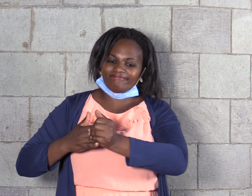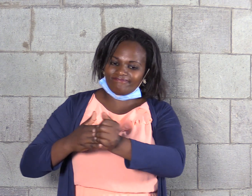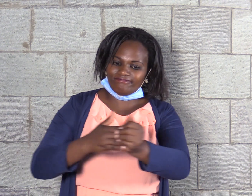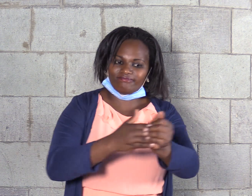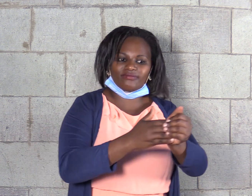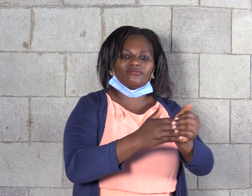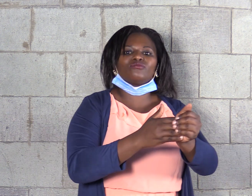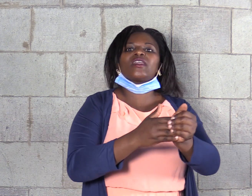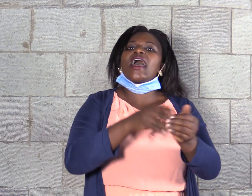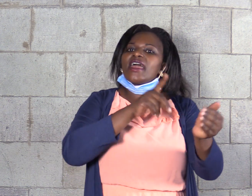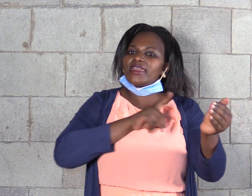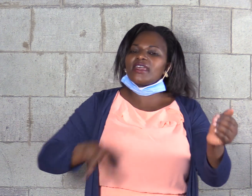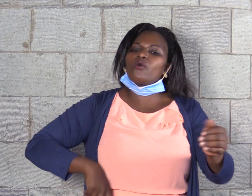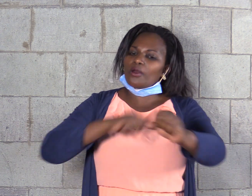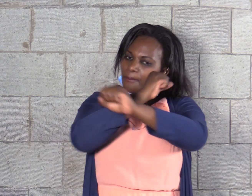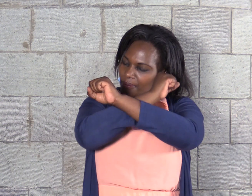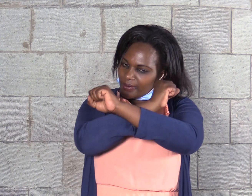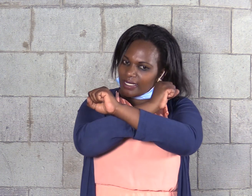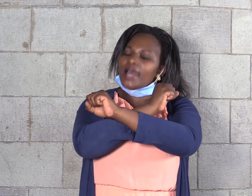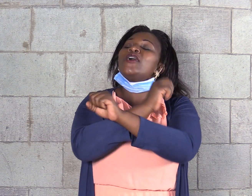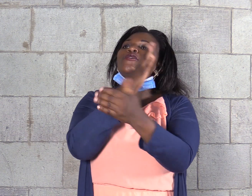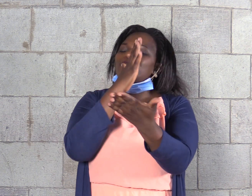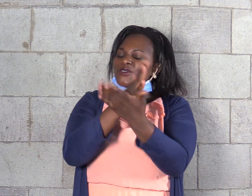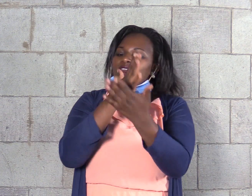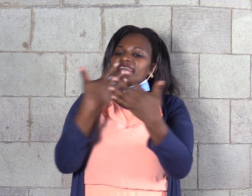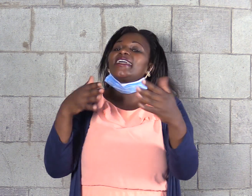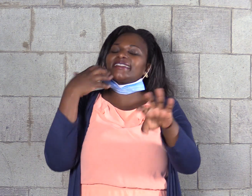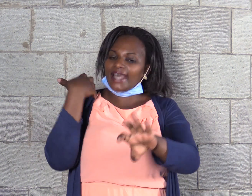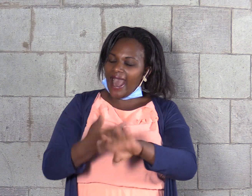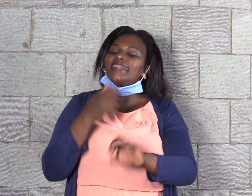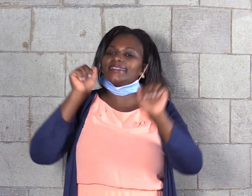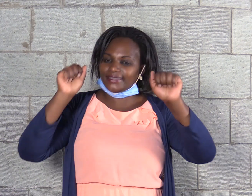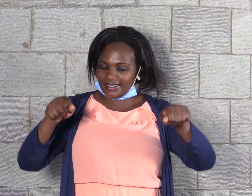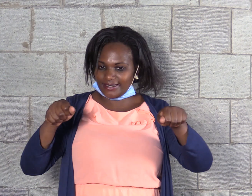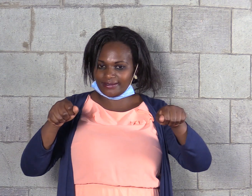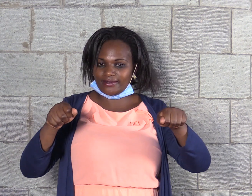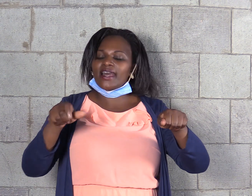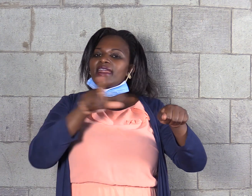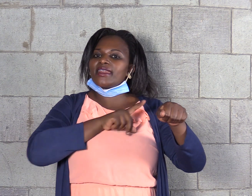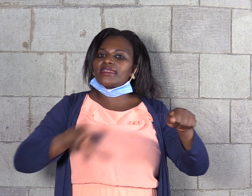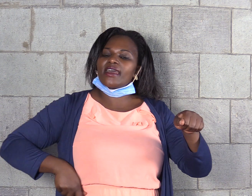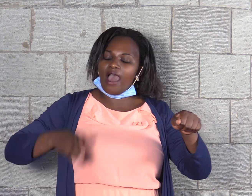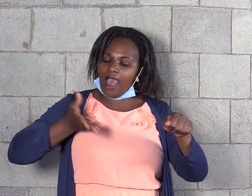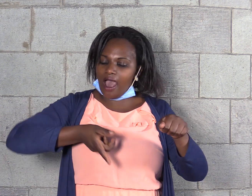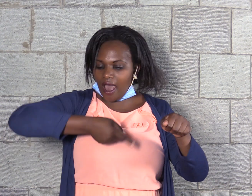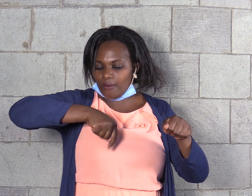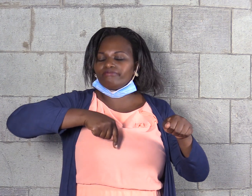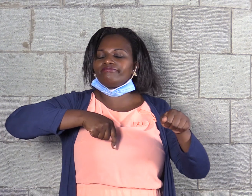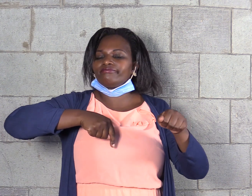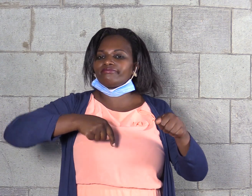The Lord will protect us. No matter how things will be tough, the Lord is our shepherd. He will take good care of